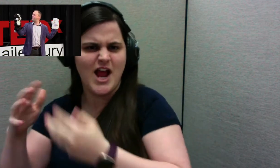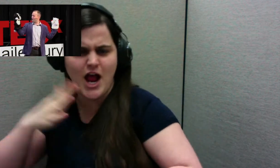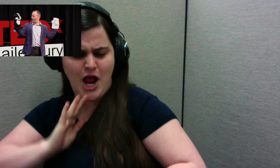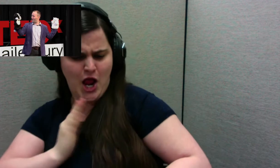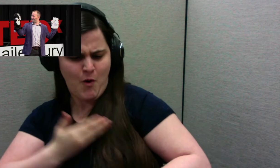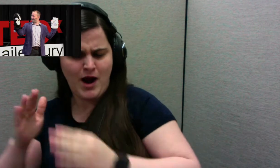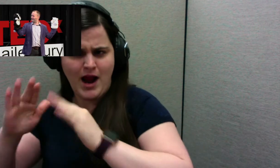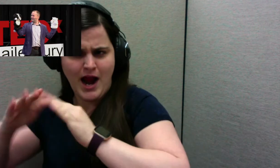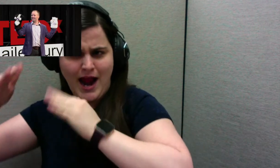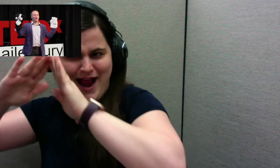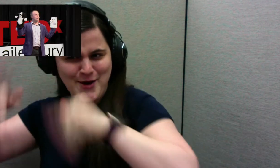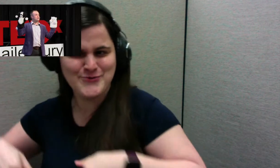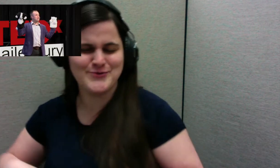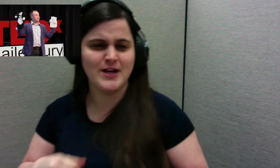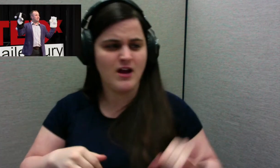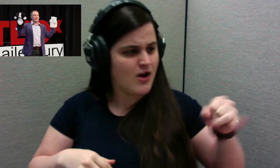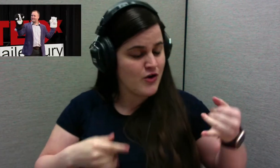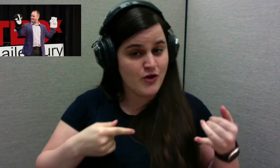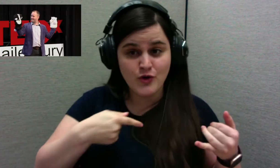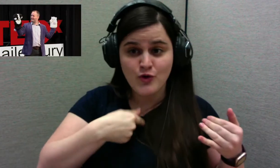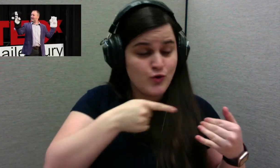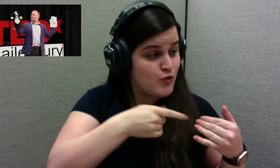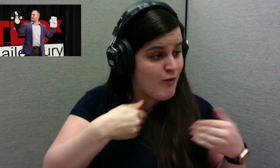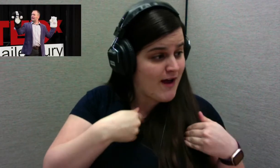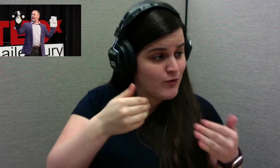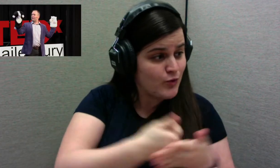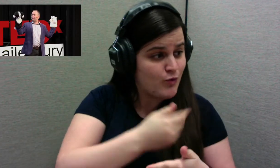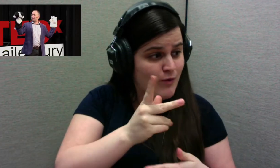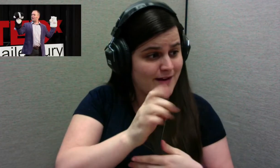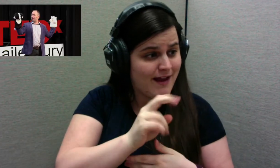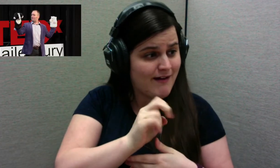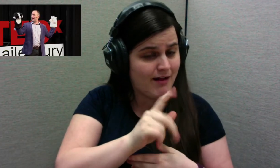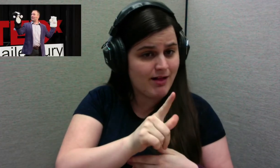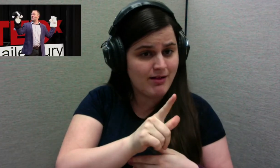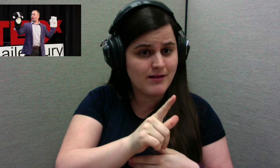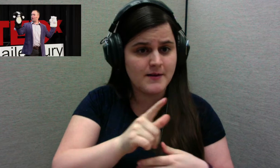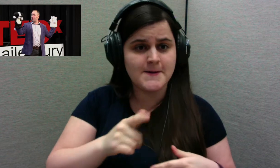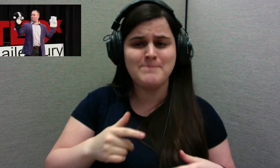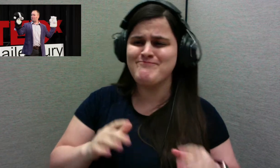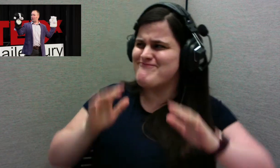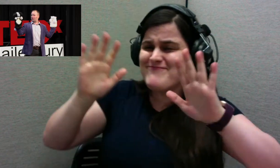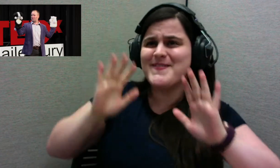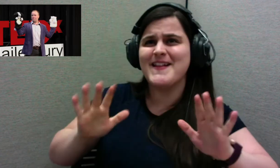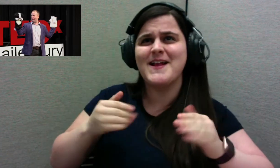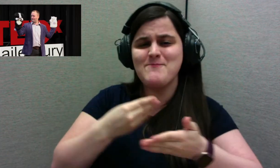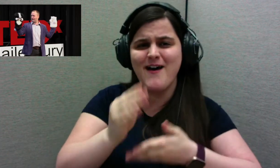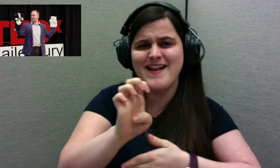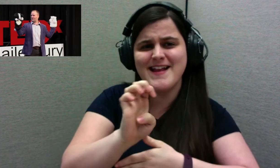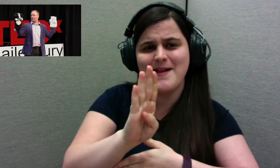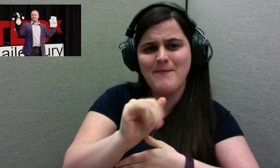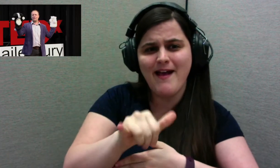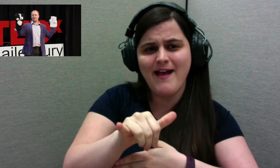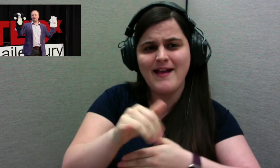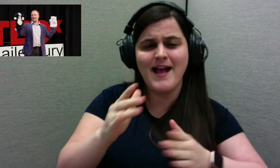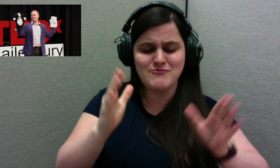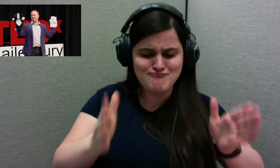Julius, you got a new kennel? Oh, it's so great. I bought it off eBay and it's got a cube at the bottom and a pyramid at the